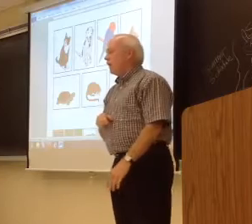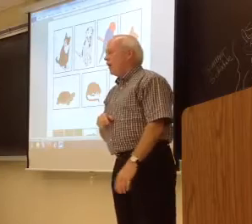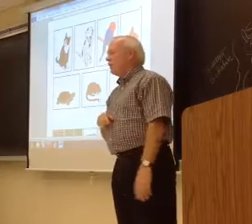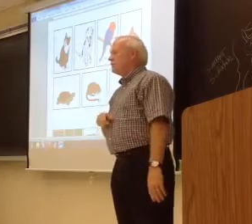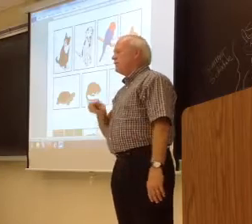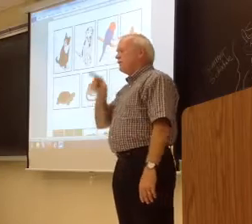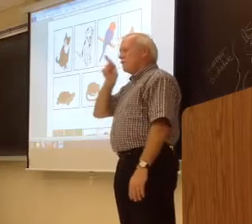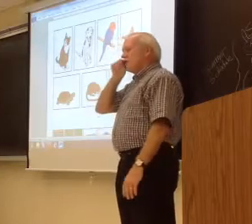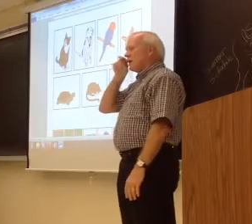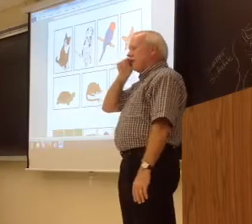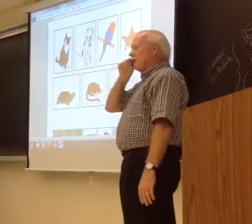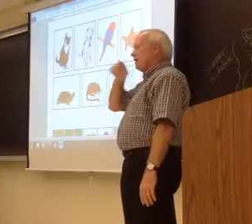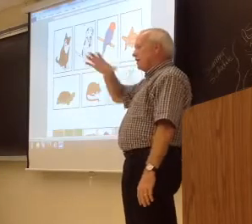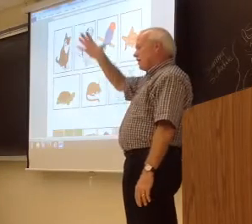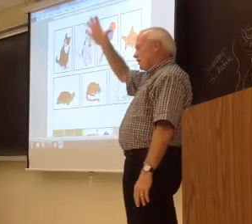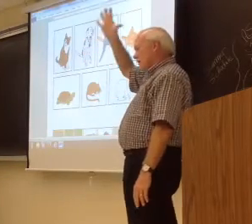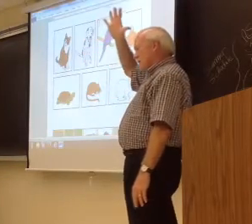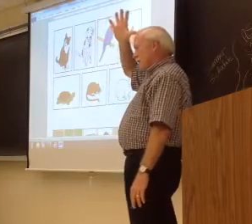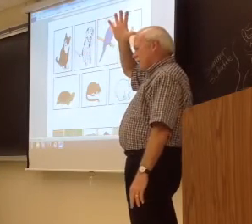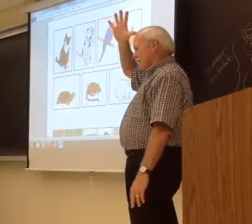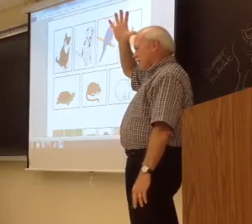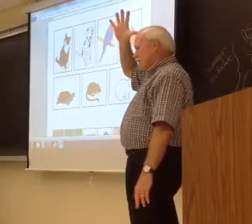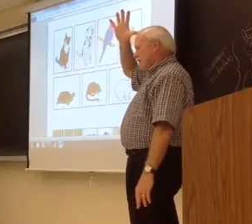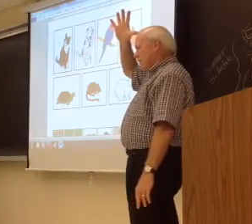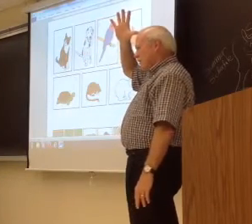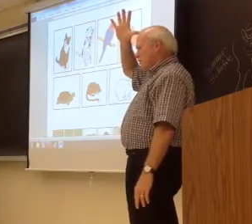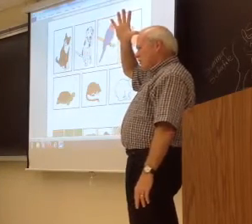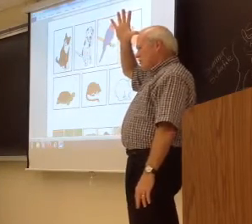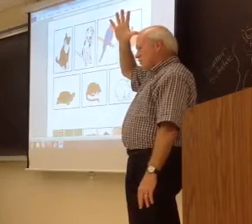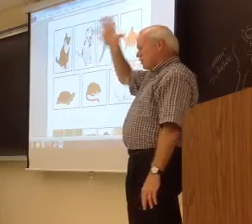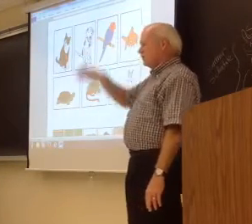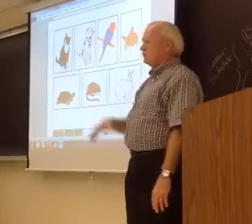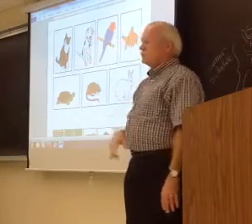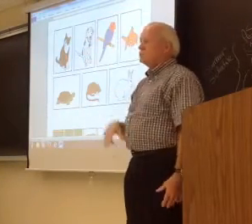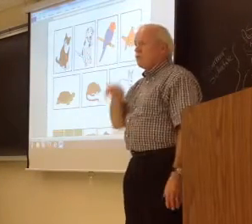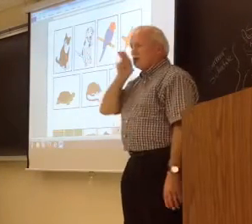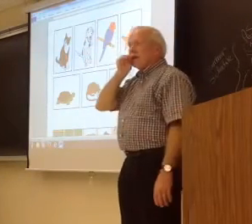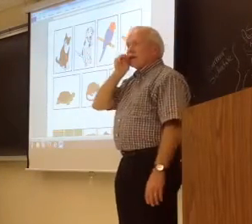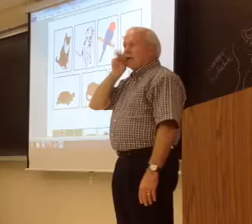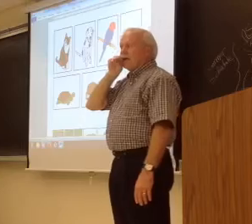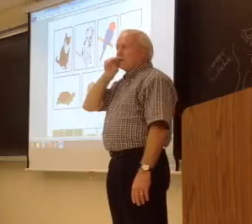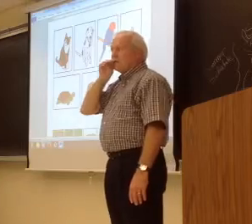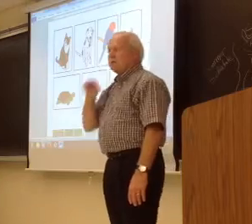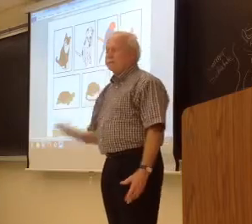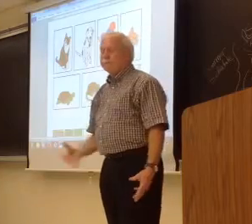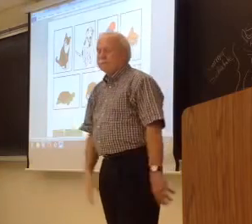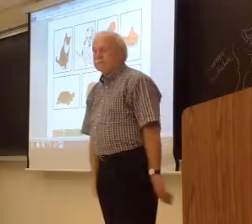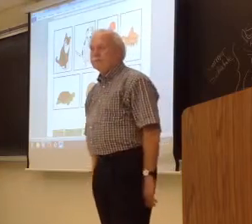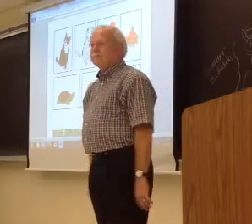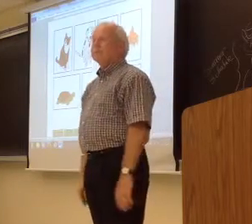farm, it's either a chicken or a rooster, or a duck, I guess.